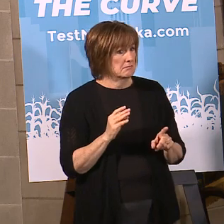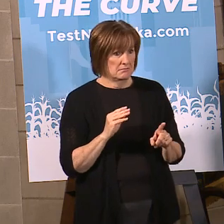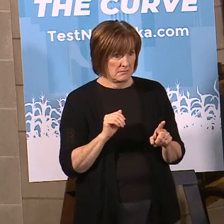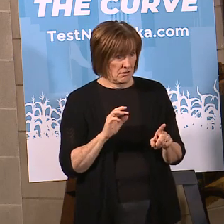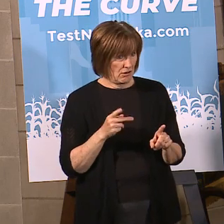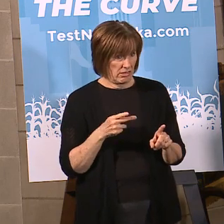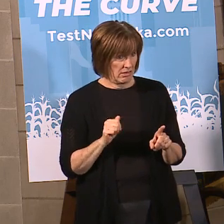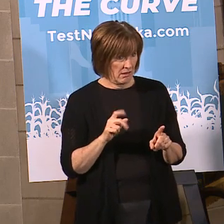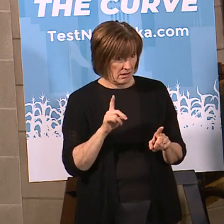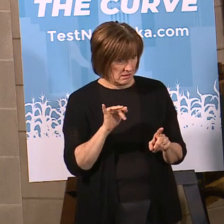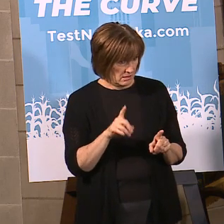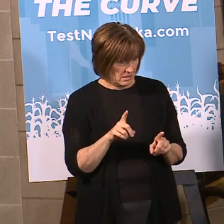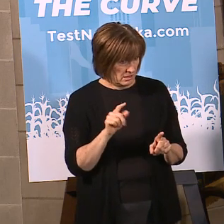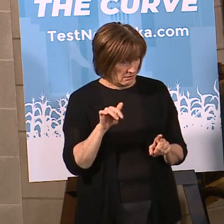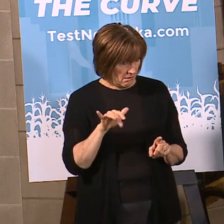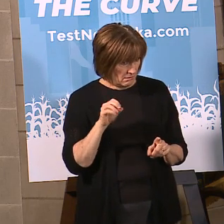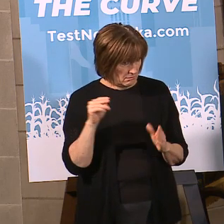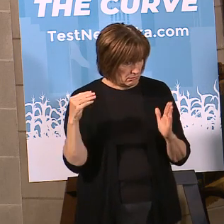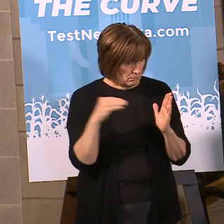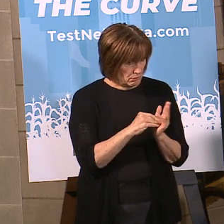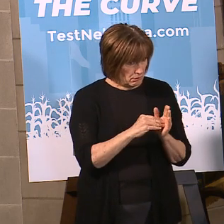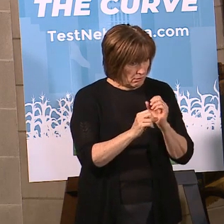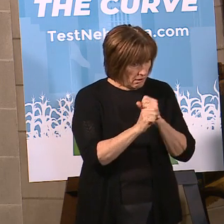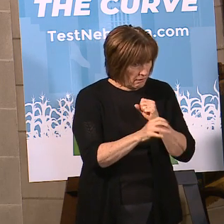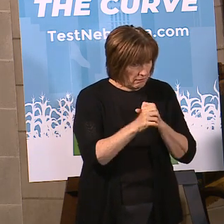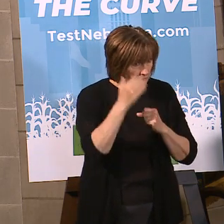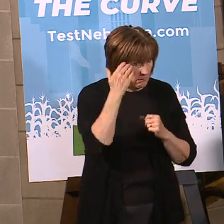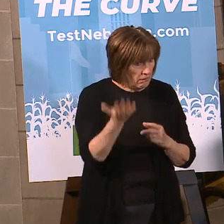Did Tyson take out one in the Sunday paper? I didn't see it if they did.